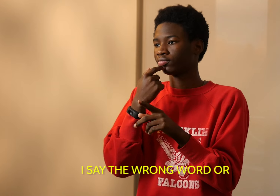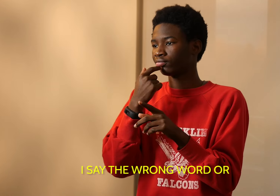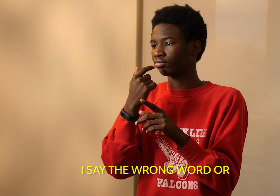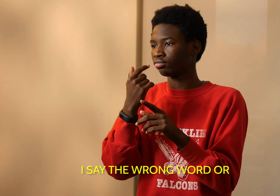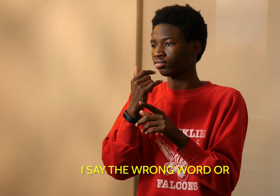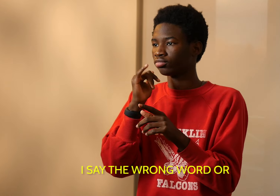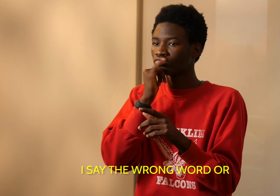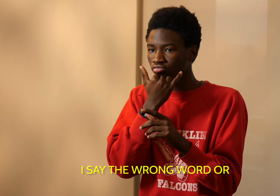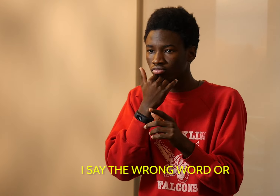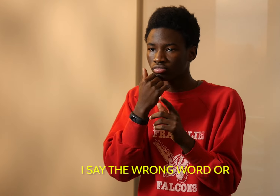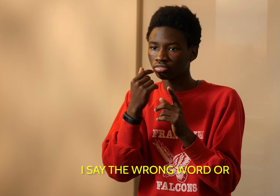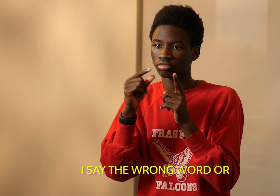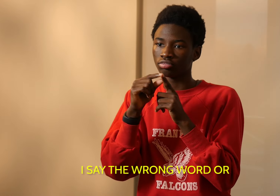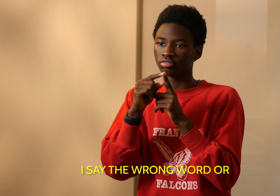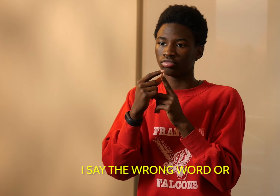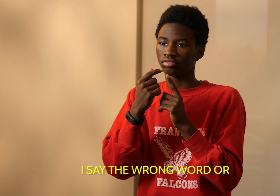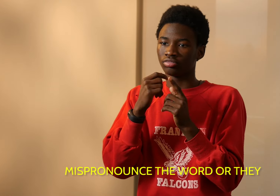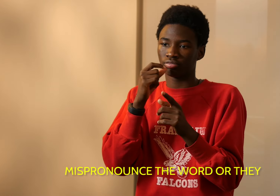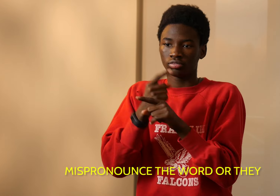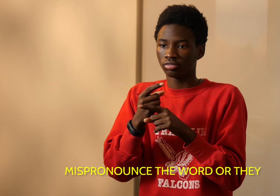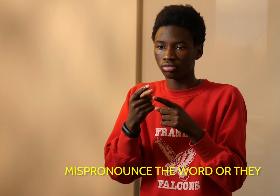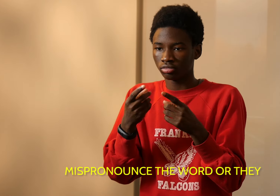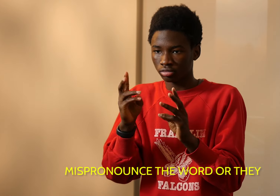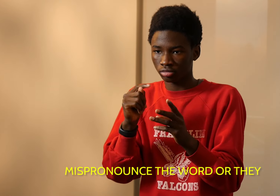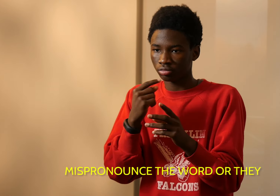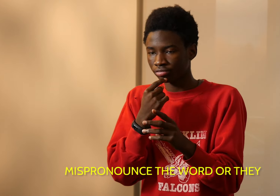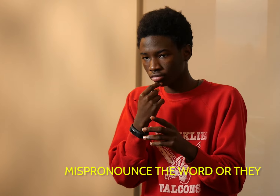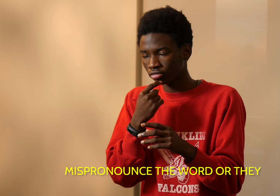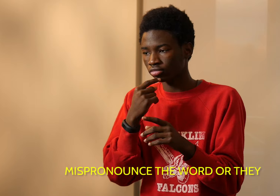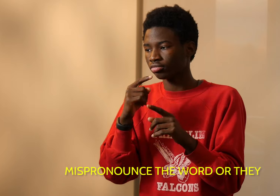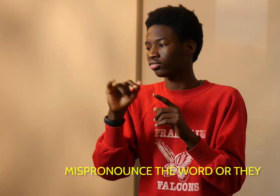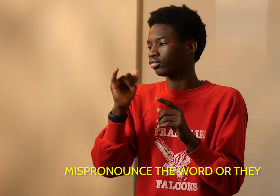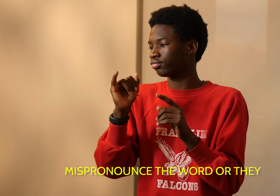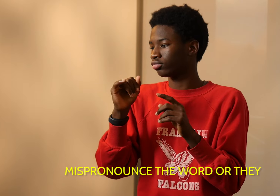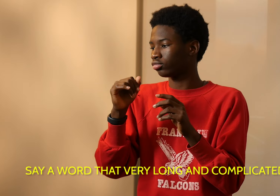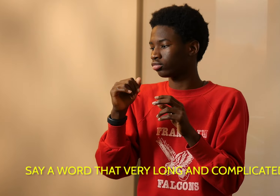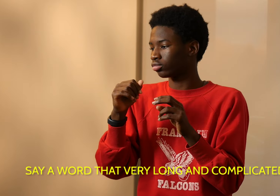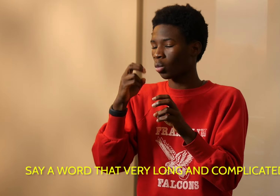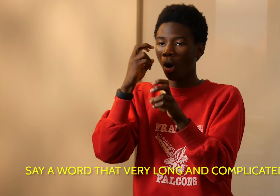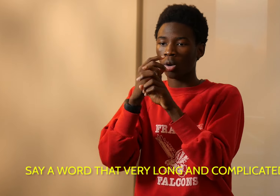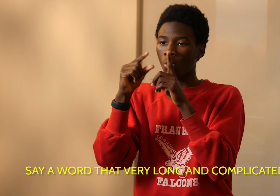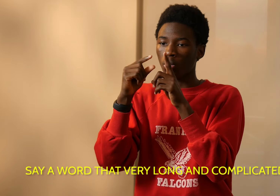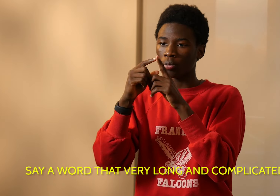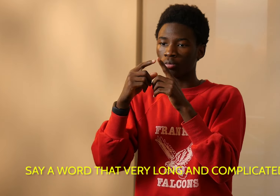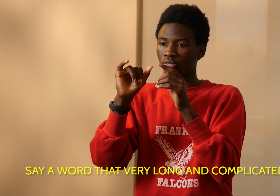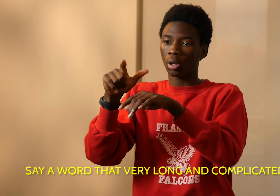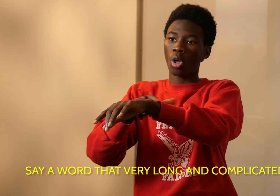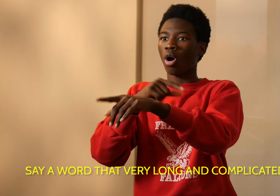I say the wrong word or mispronounce the word, or they say a word that's very long and